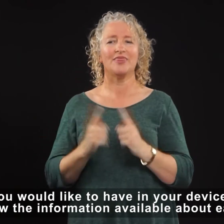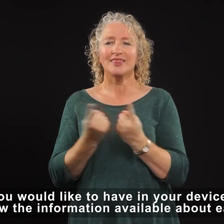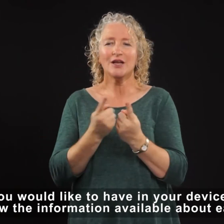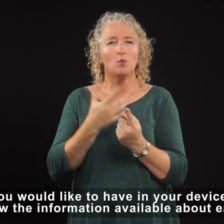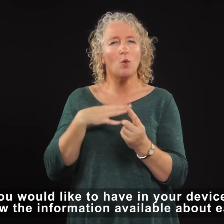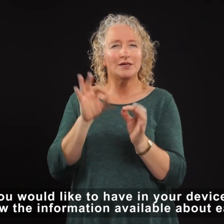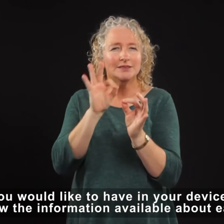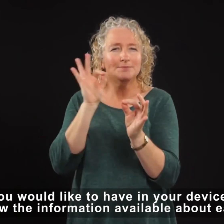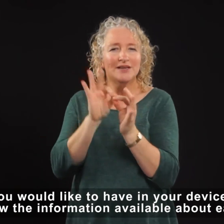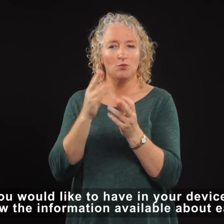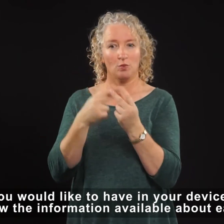each device,